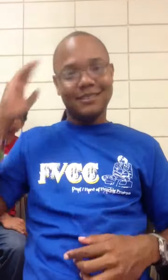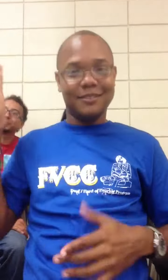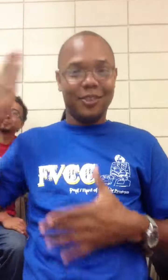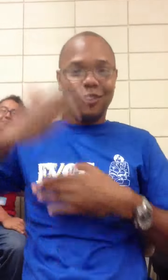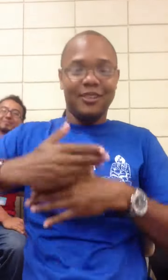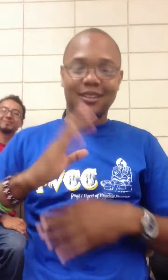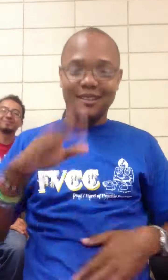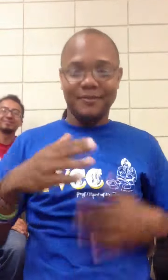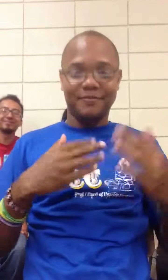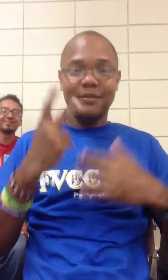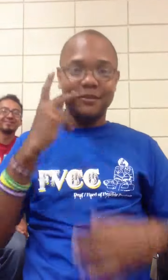F